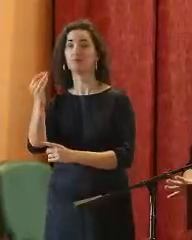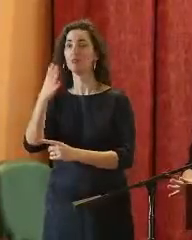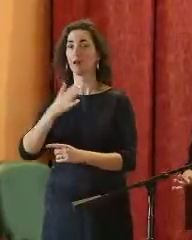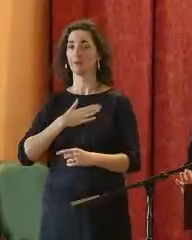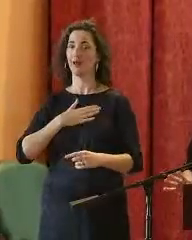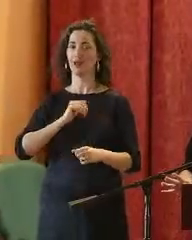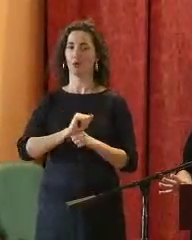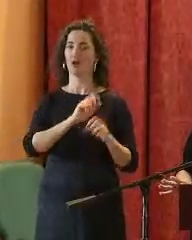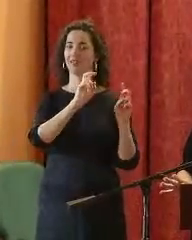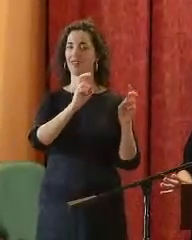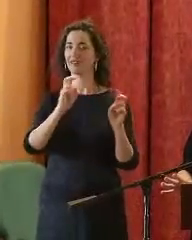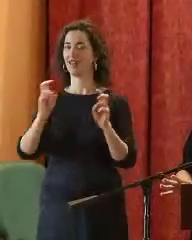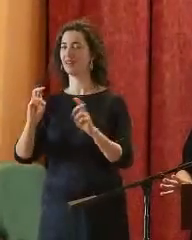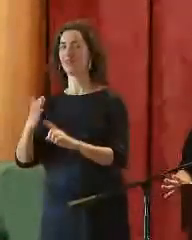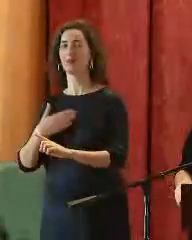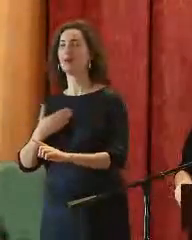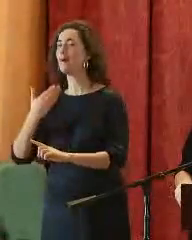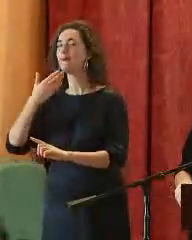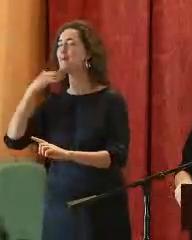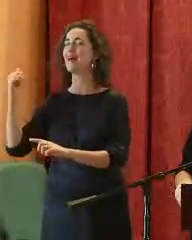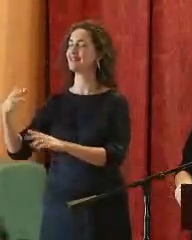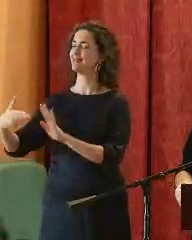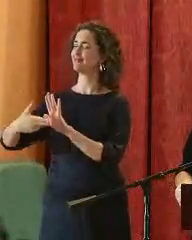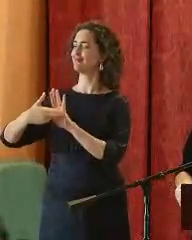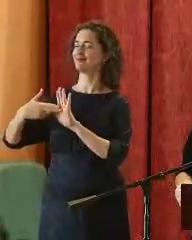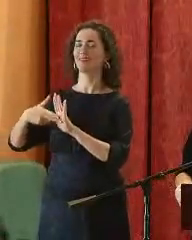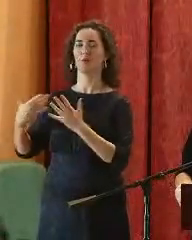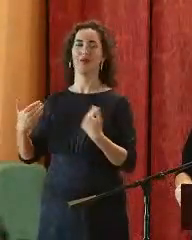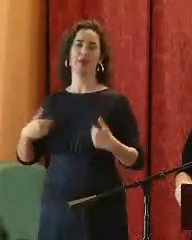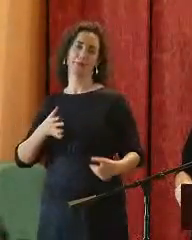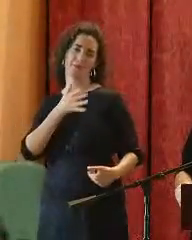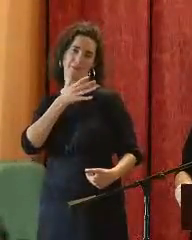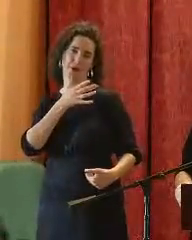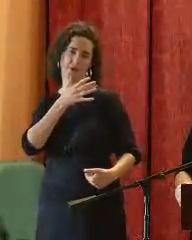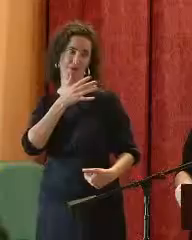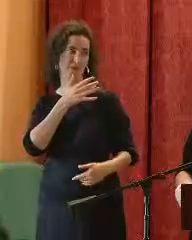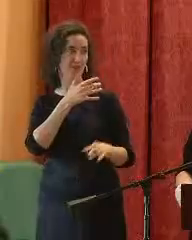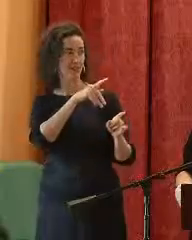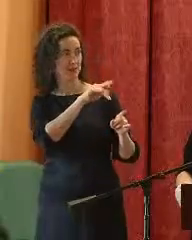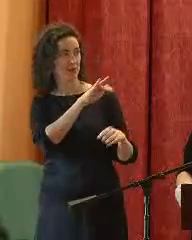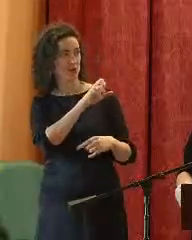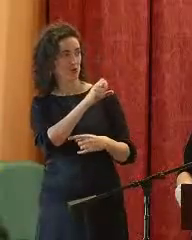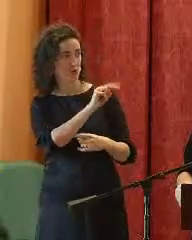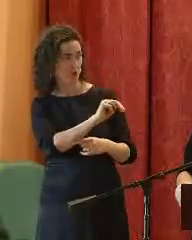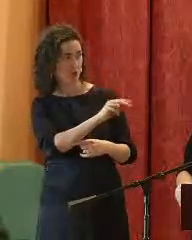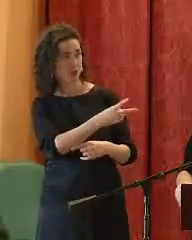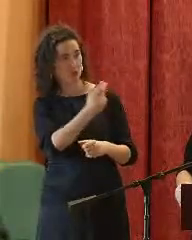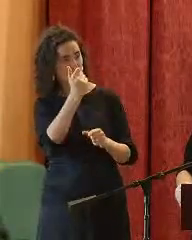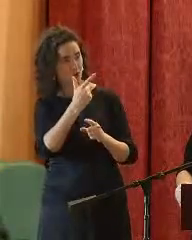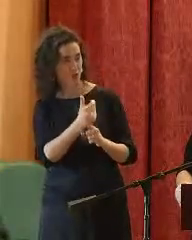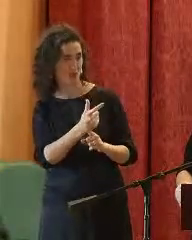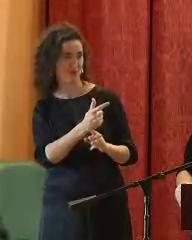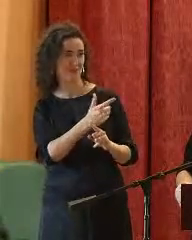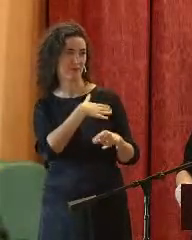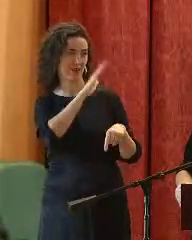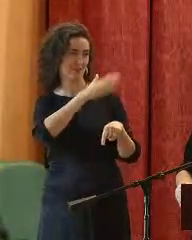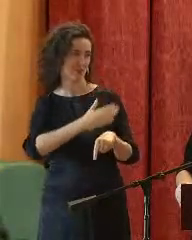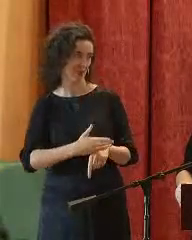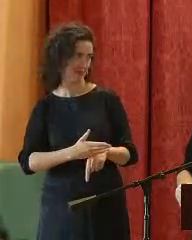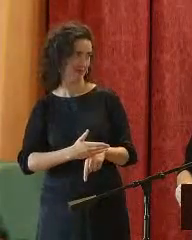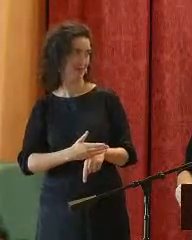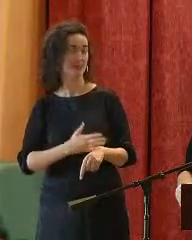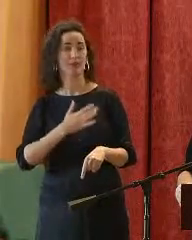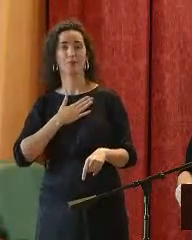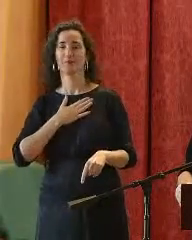I have, my best one is being mom. And so I am the mother of Garrison and his two brothers, which has been